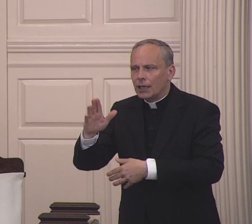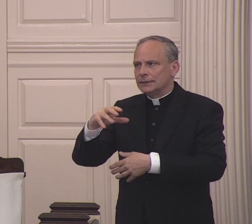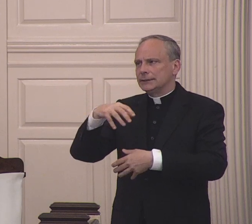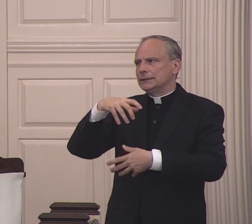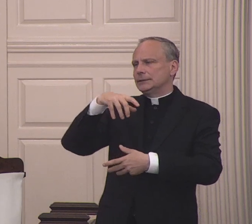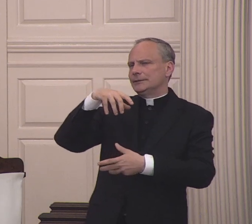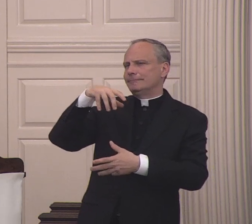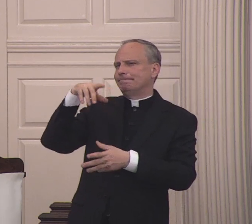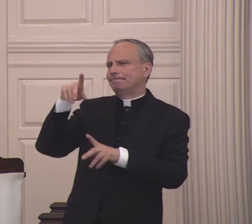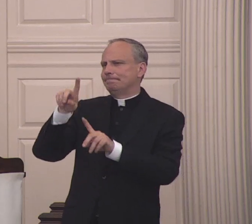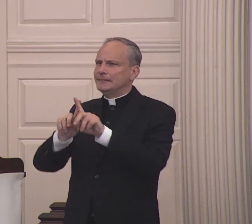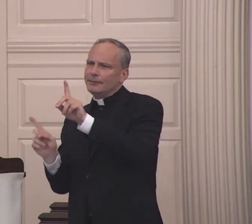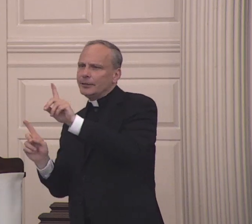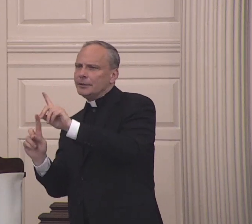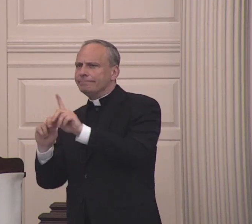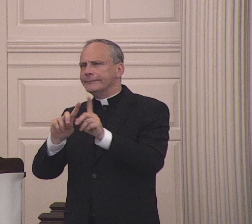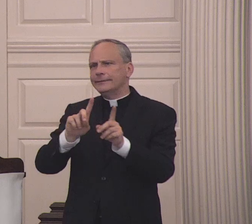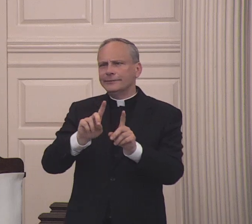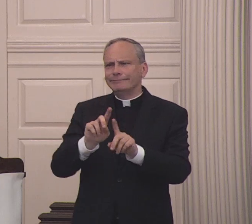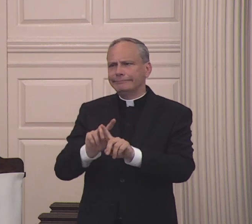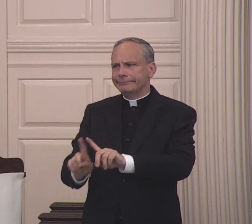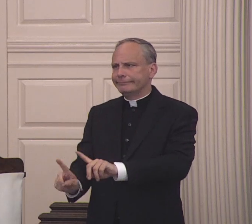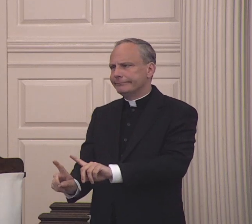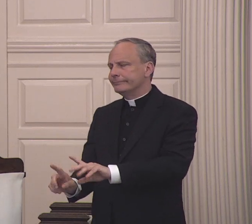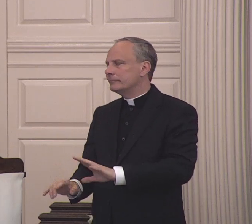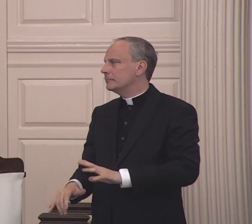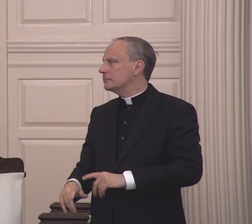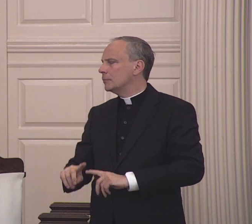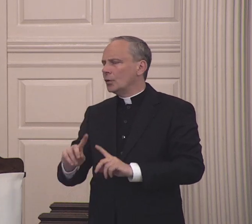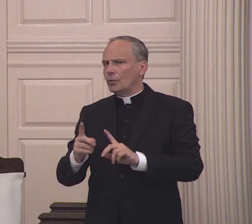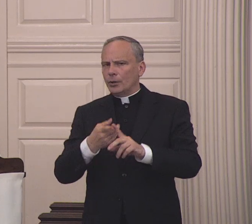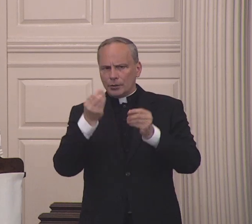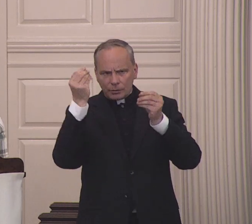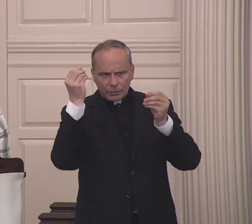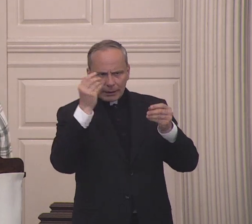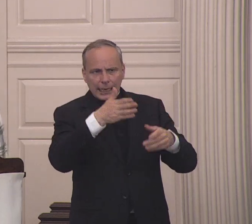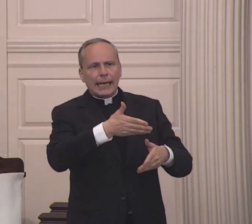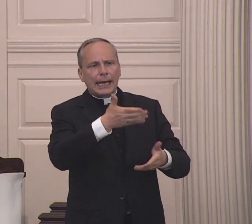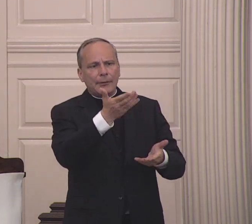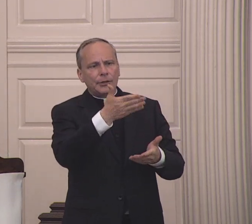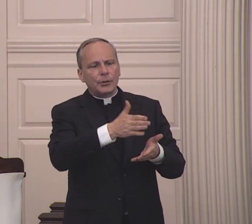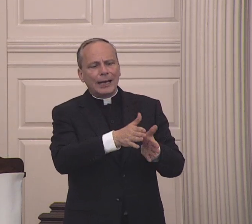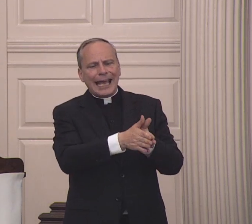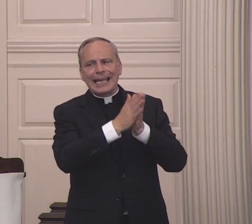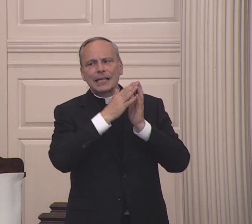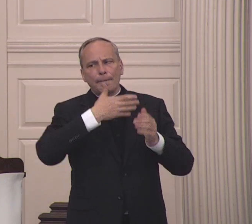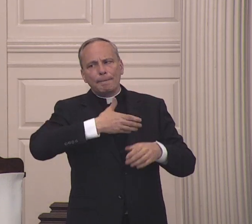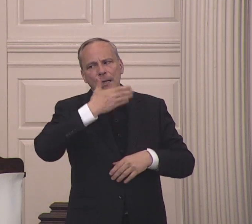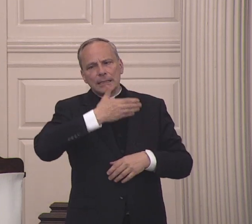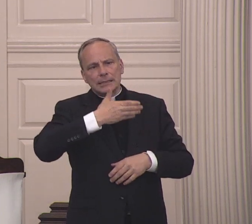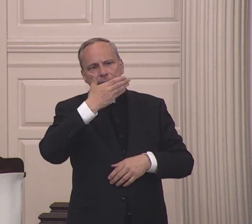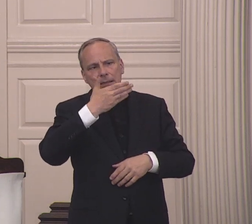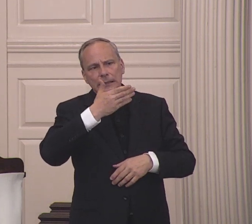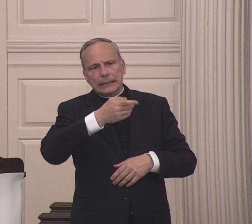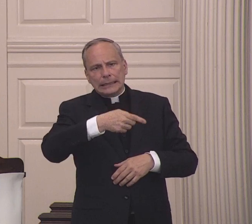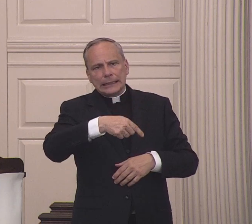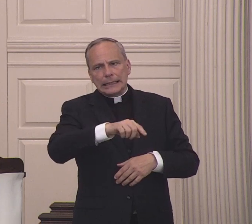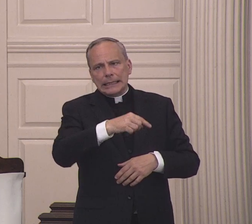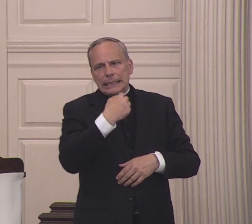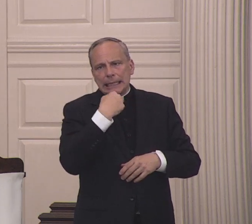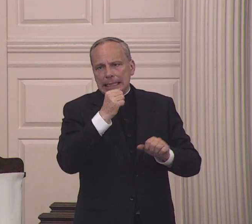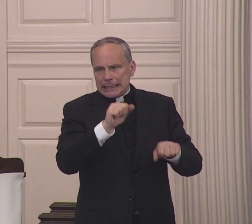these attempts are different. When you speak to the Muslim and say, who is your God? Can't say something about